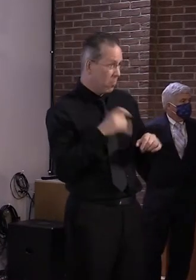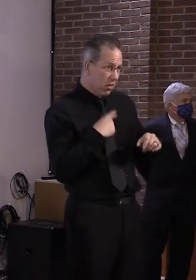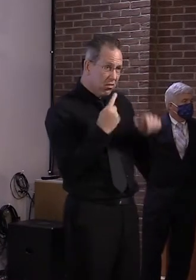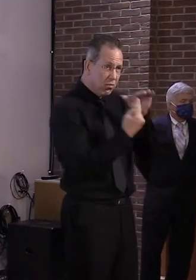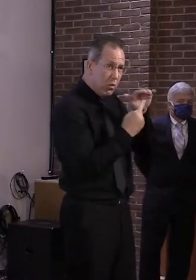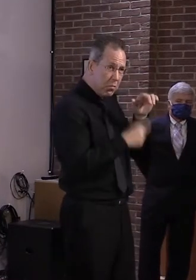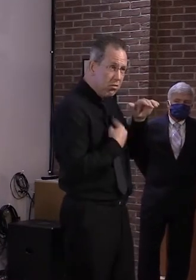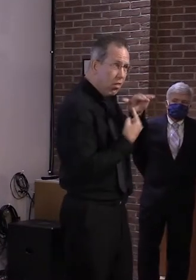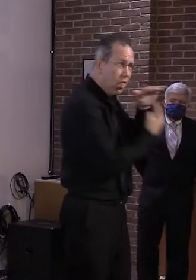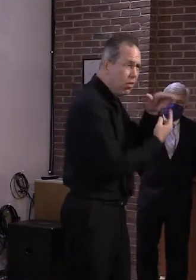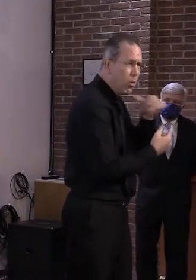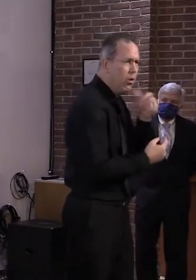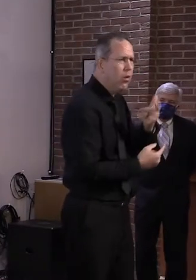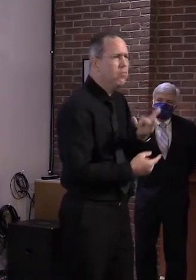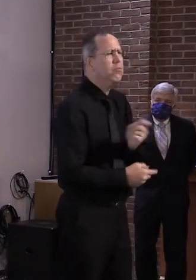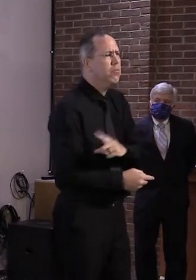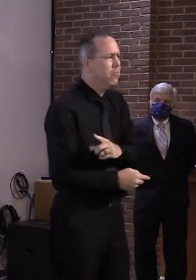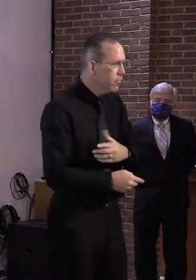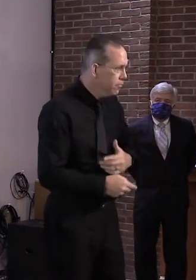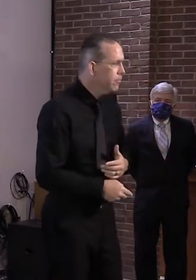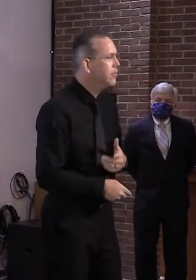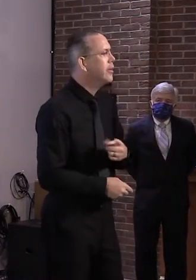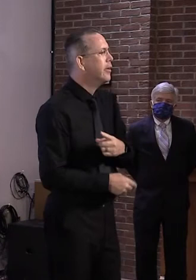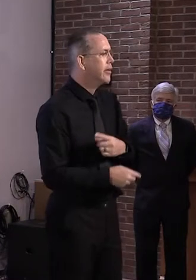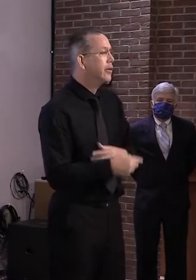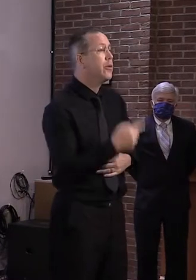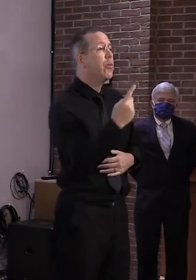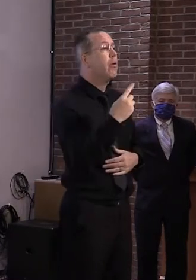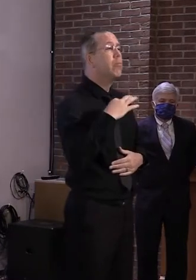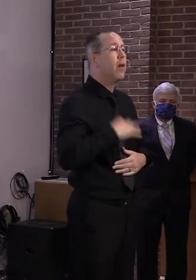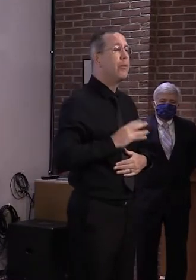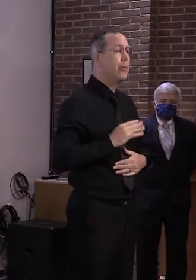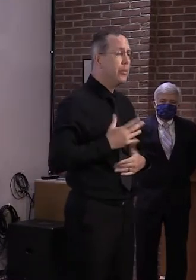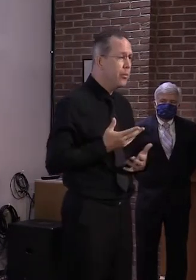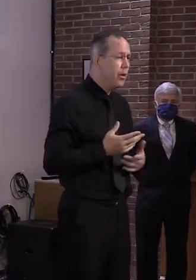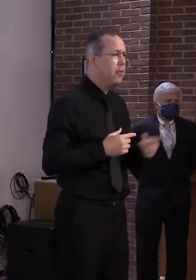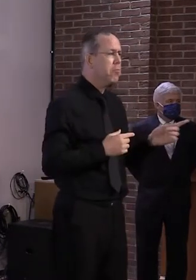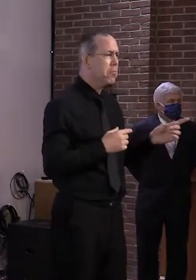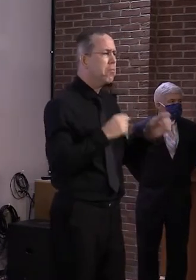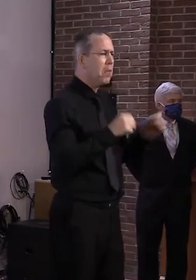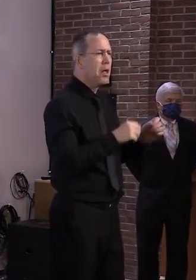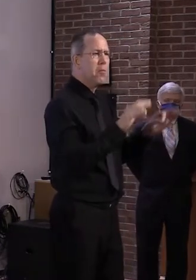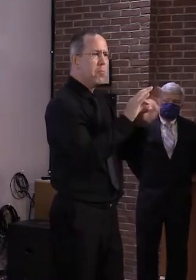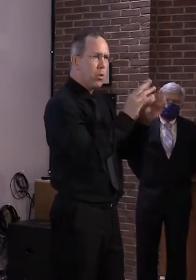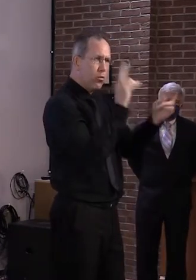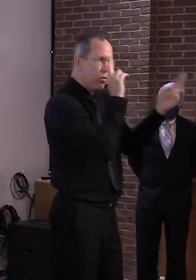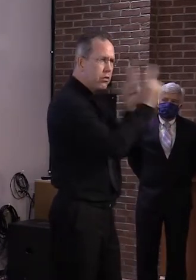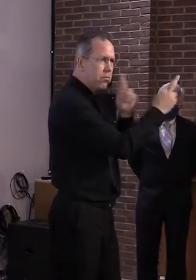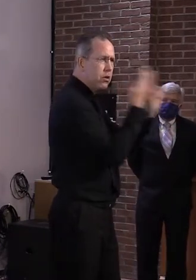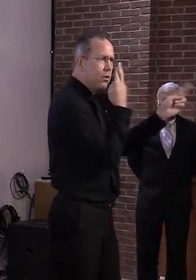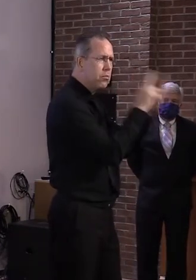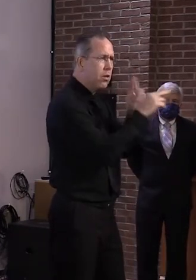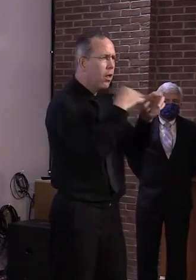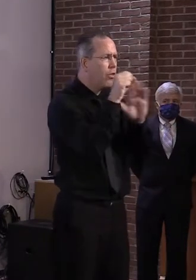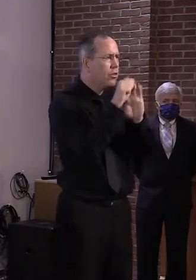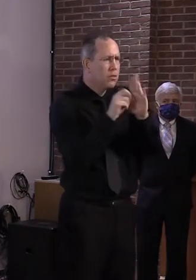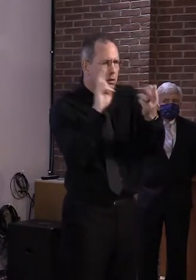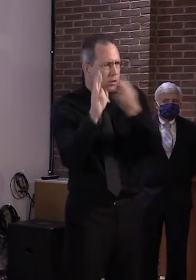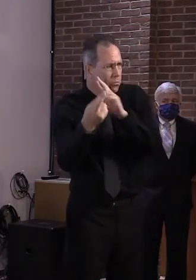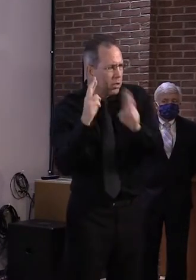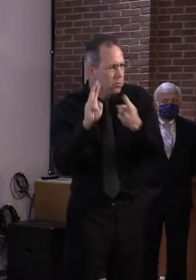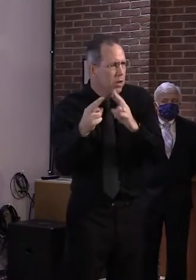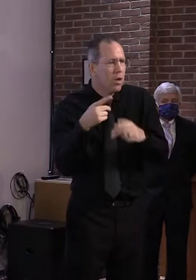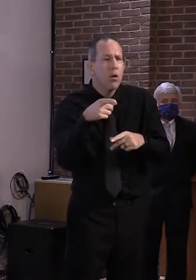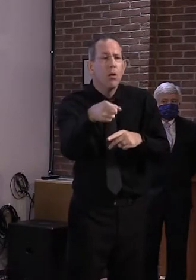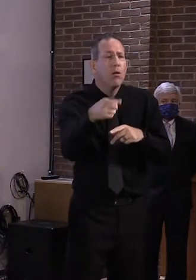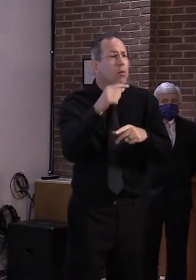visitors to come to their state. I believe New Hampshire may be the same, but I'm not positive of that. The rest, I think everyone would have